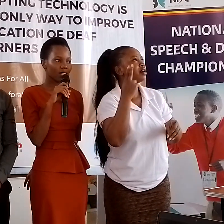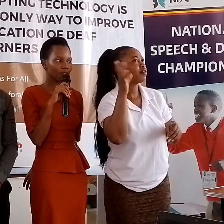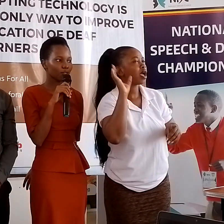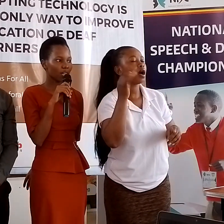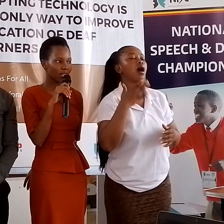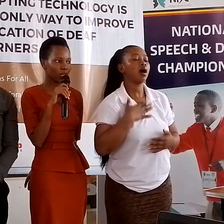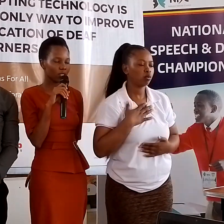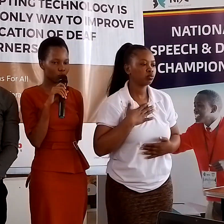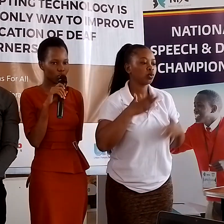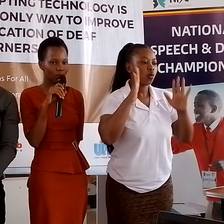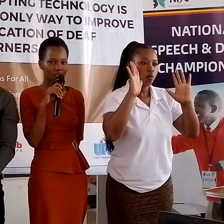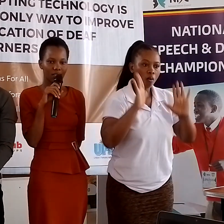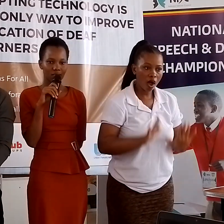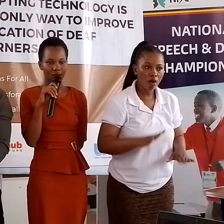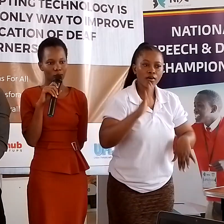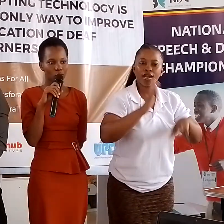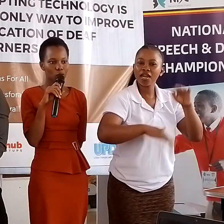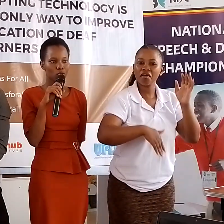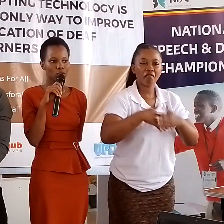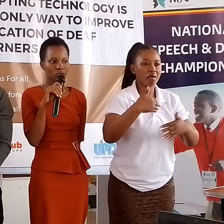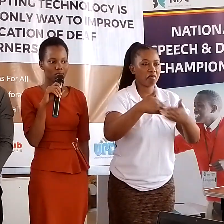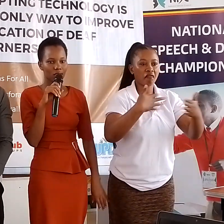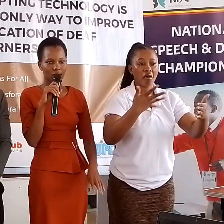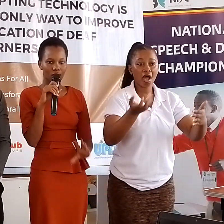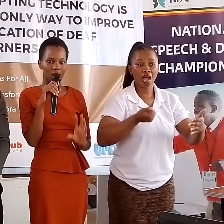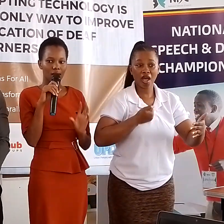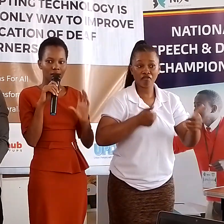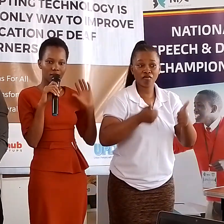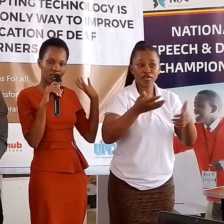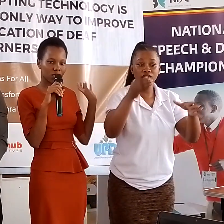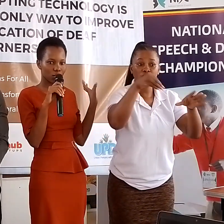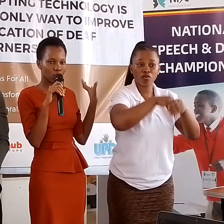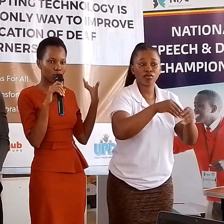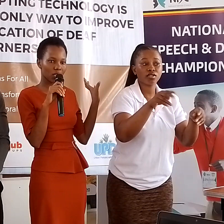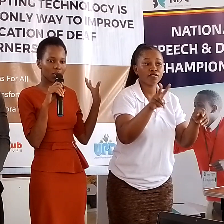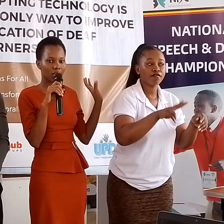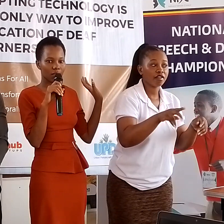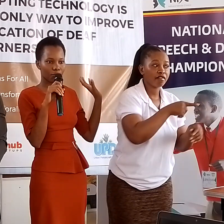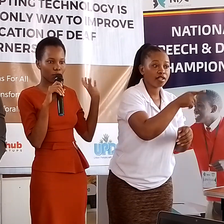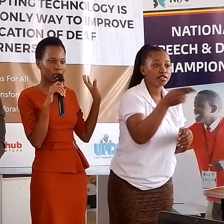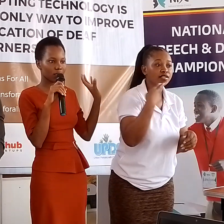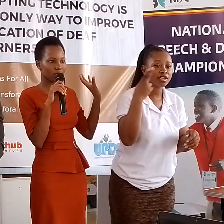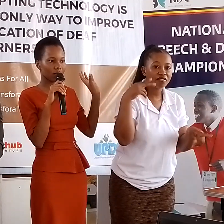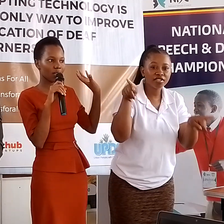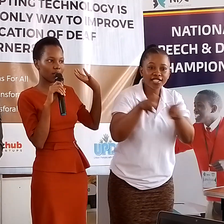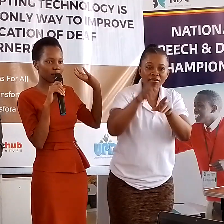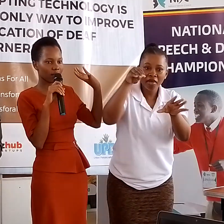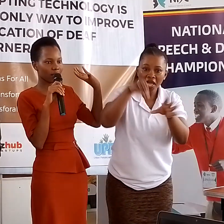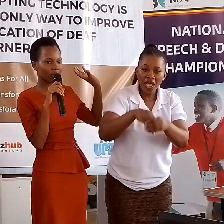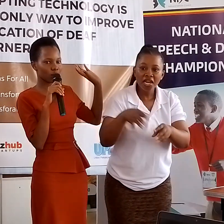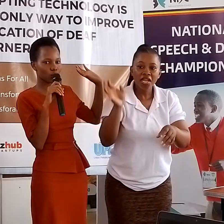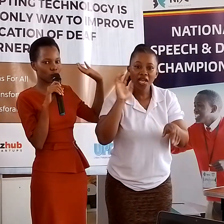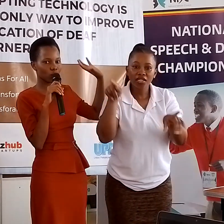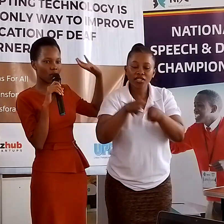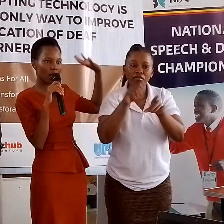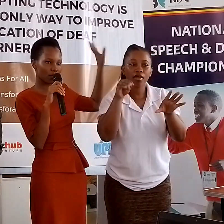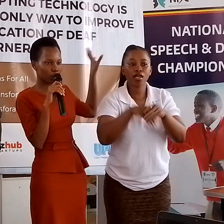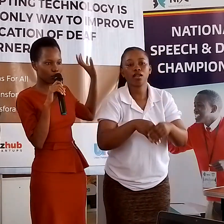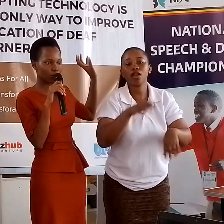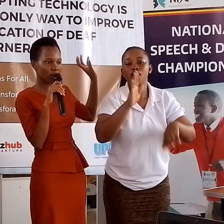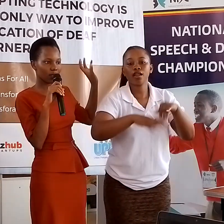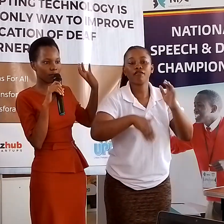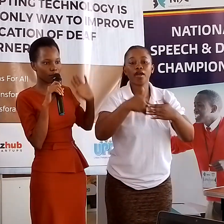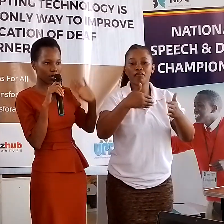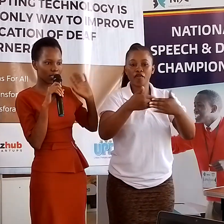I think I've not had any tournament that includes this category, everyone gets to the